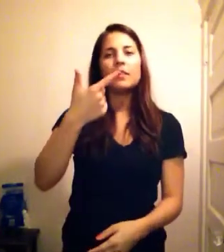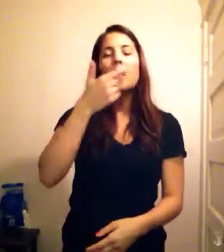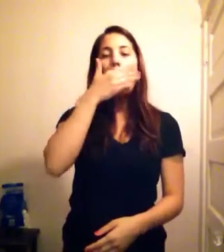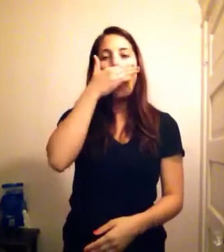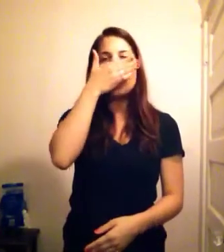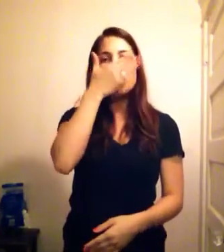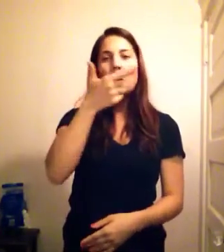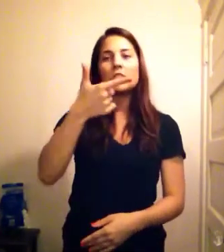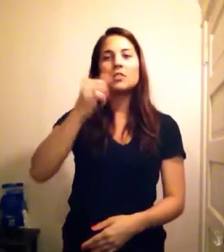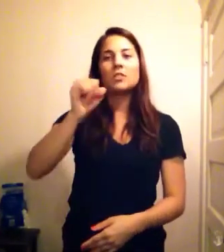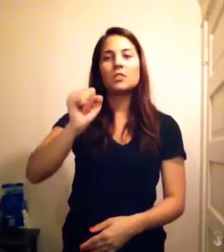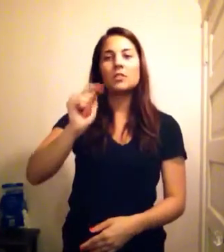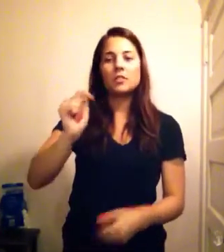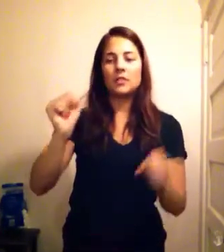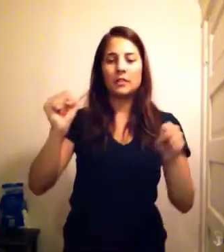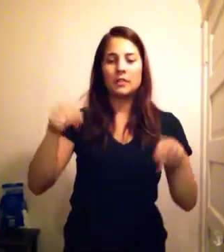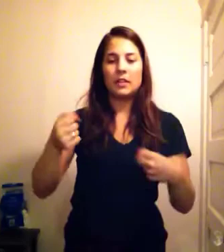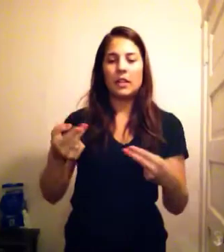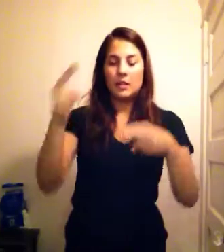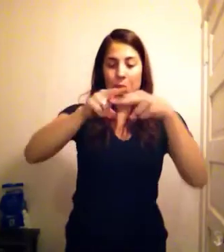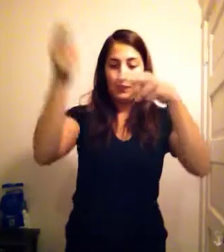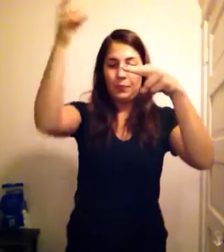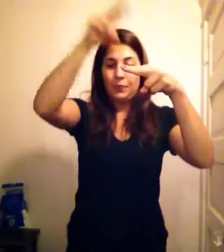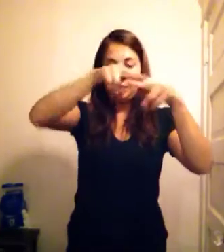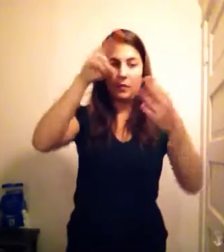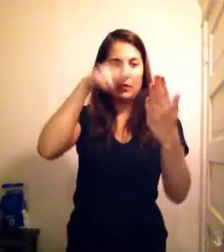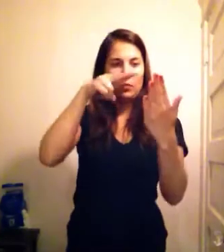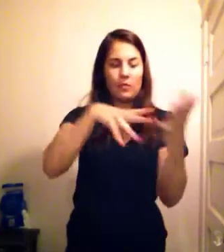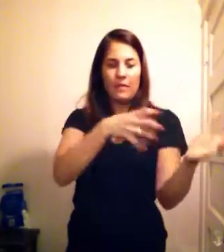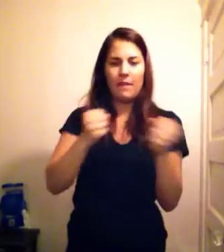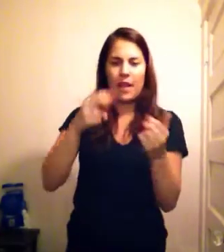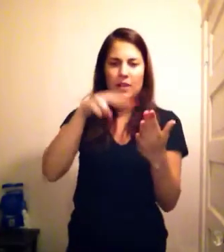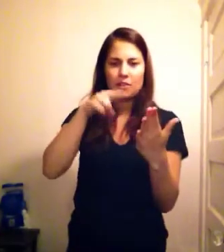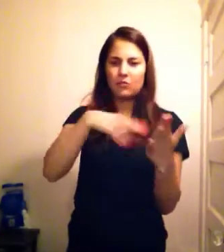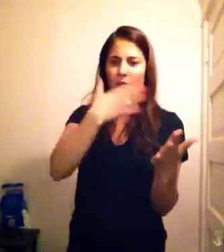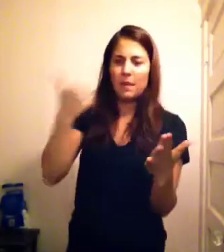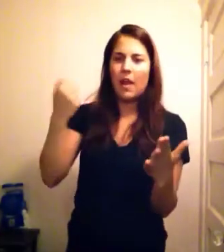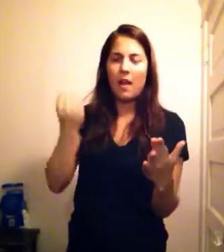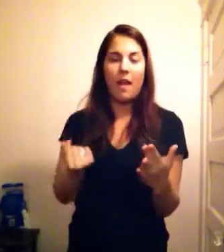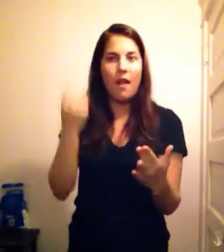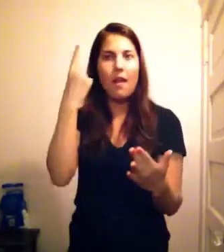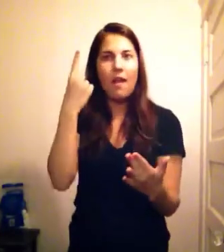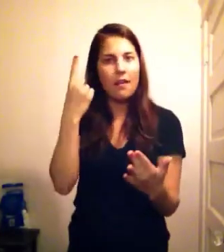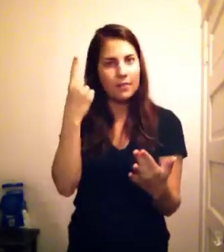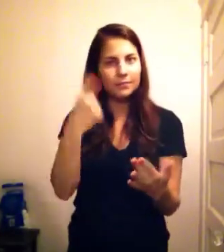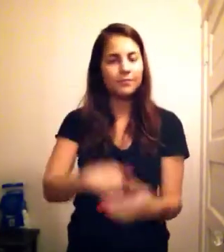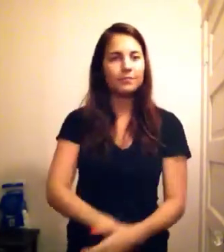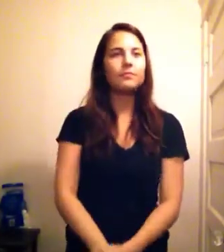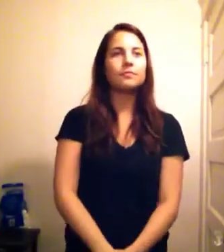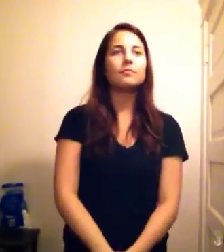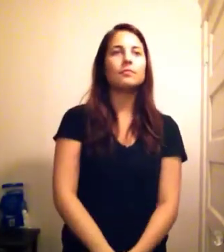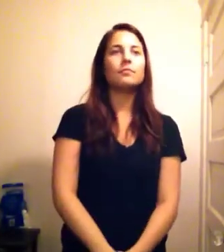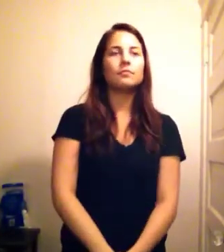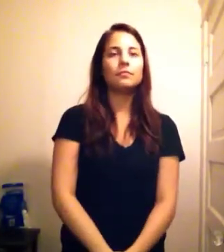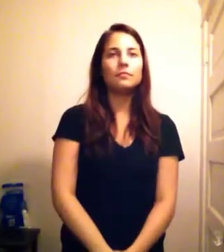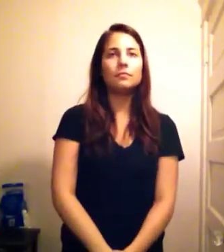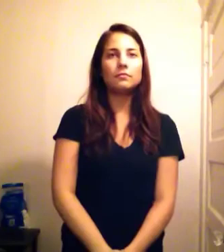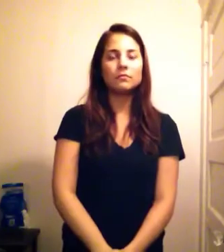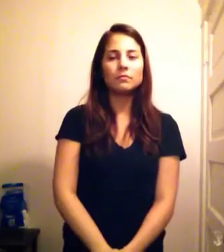is a skill that will help you in fields beyond English composition and assist you in reading information from a variety of sources. Since